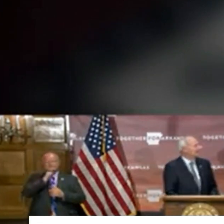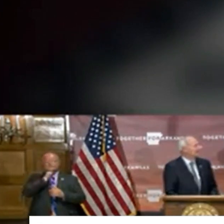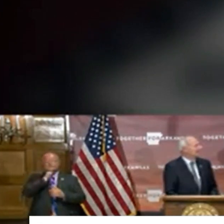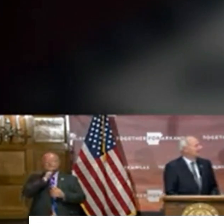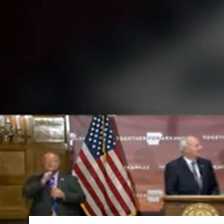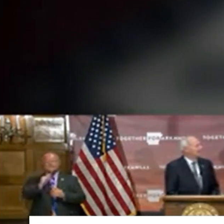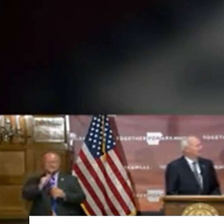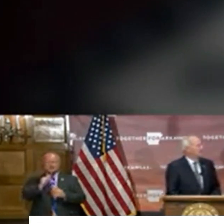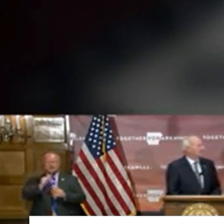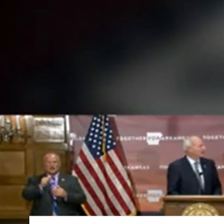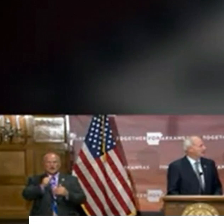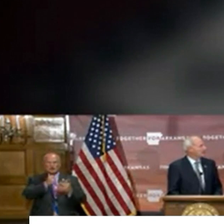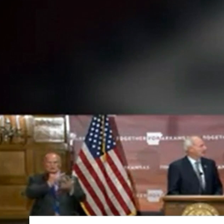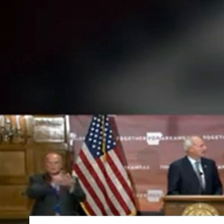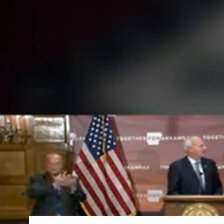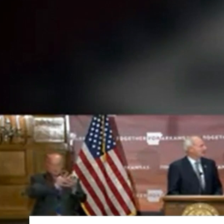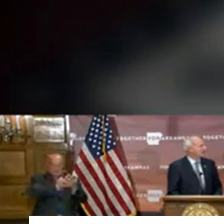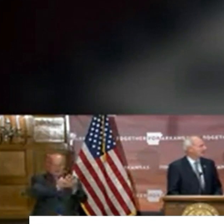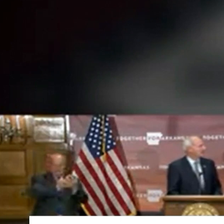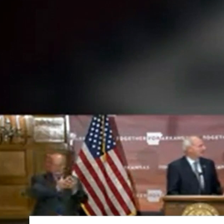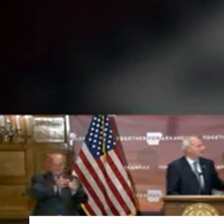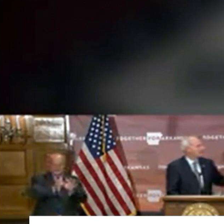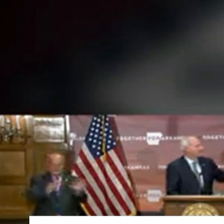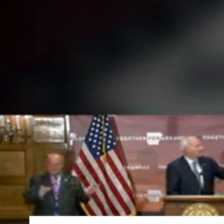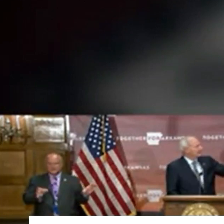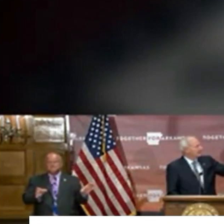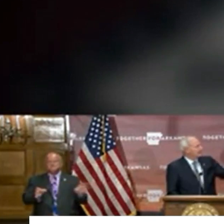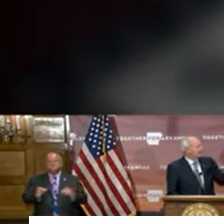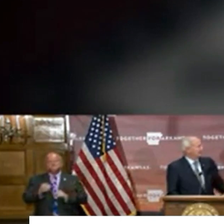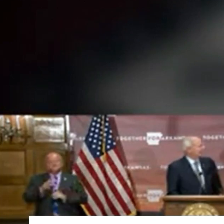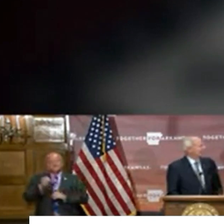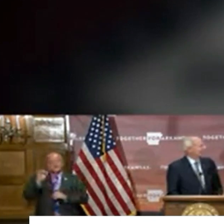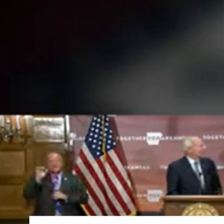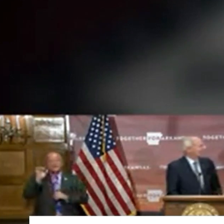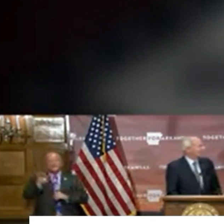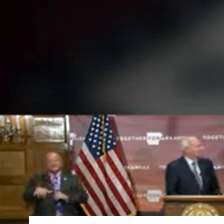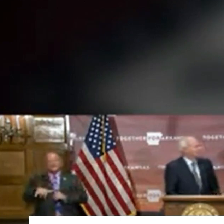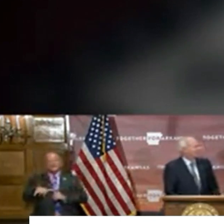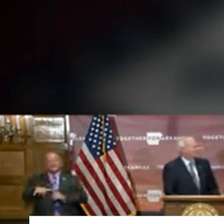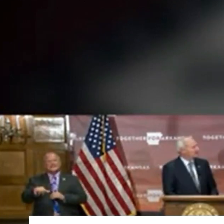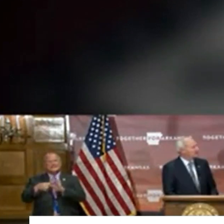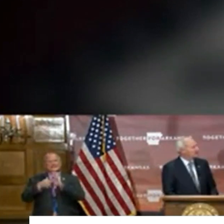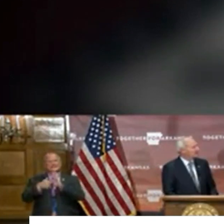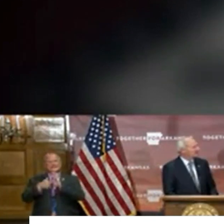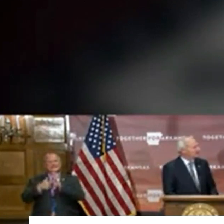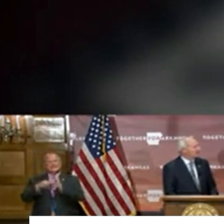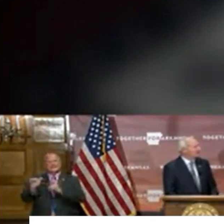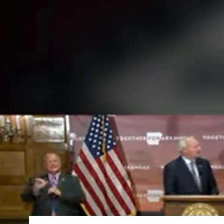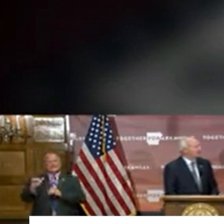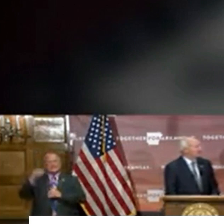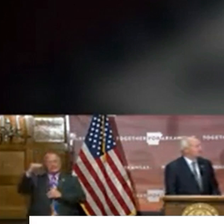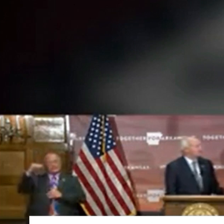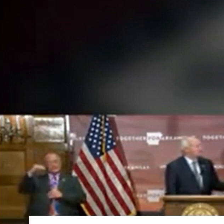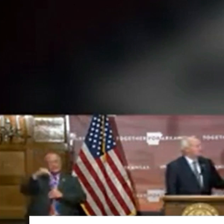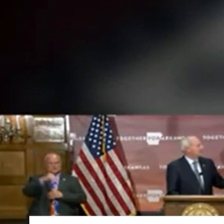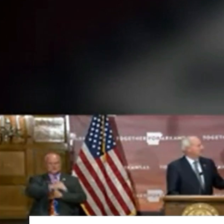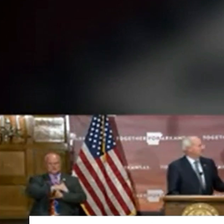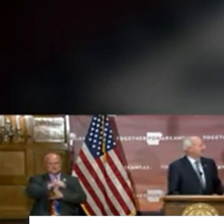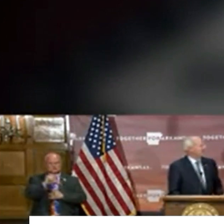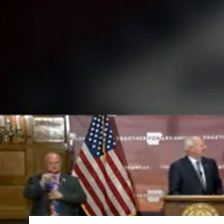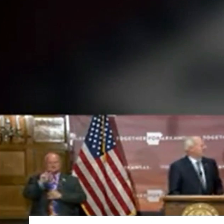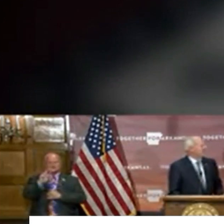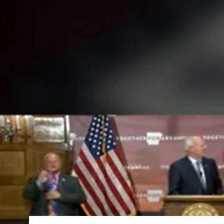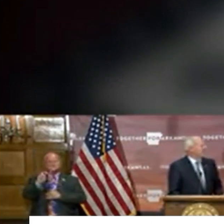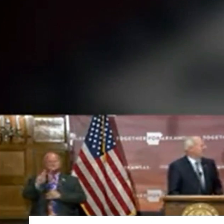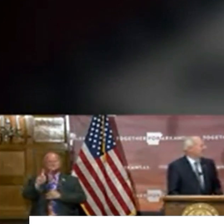those that are in correctional facilities, and that indicates the same trend. If you